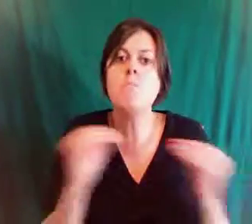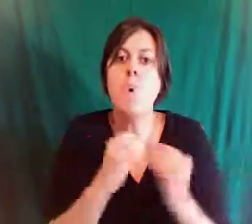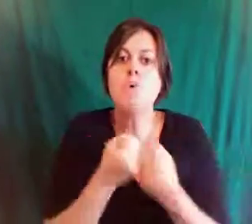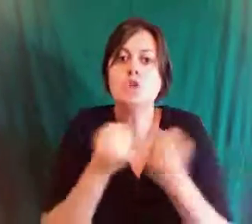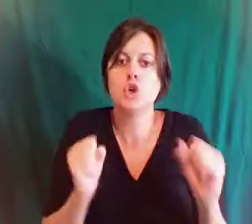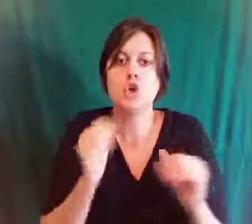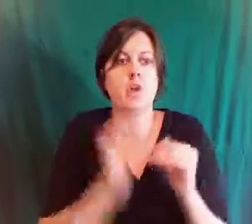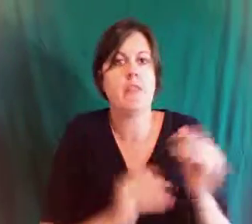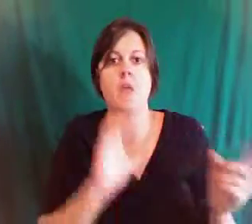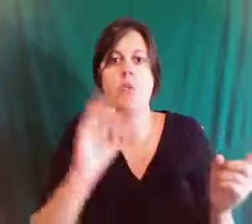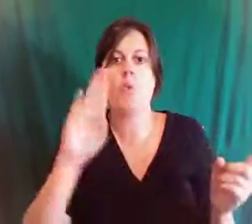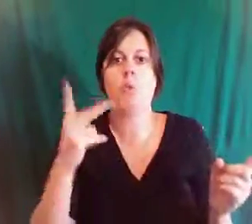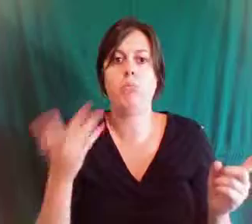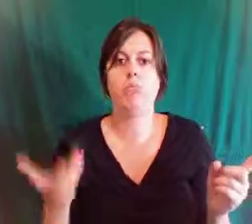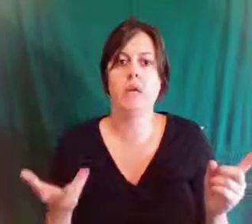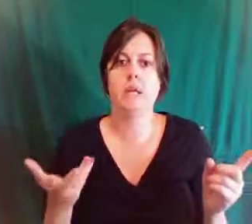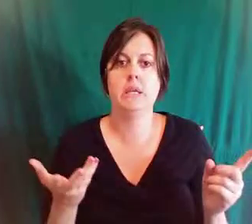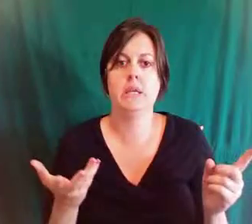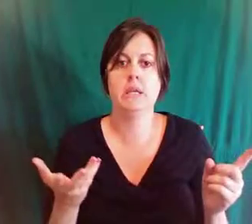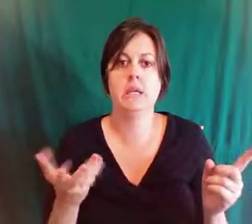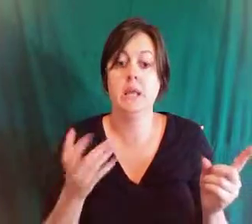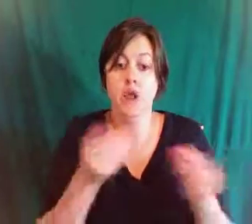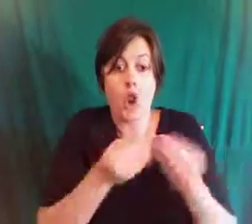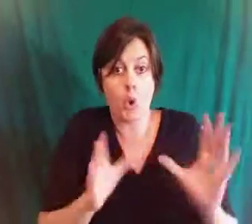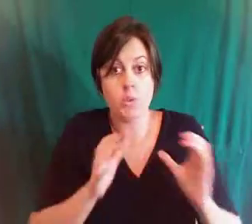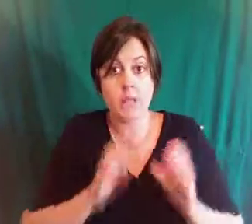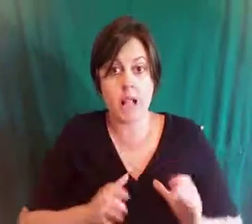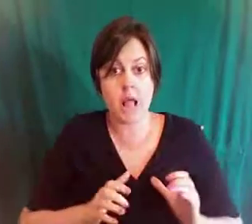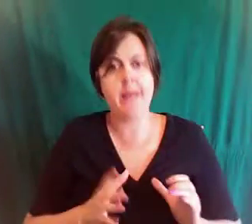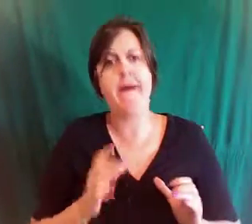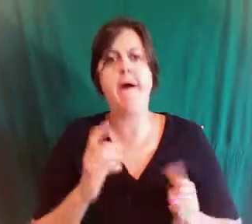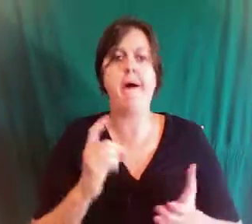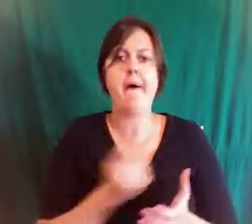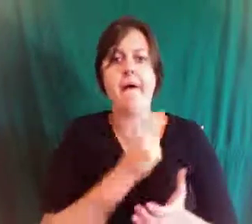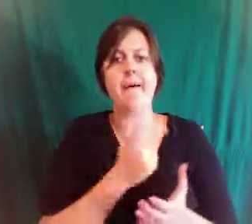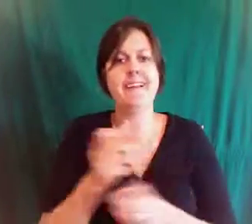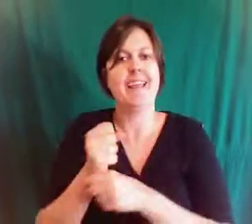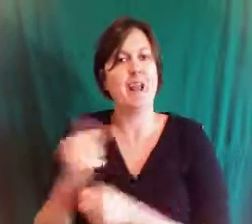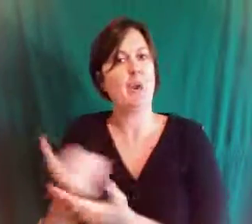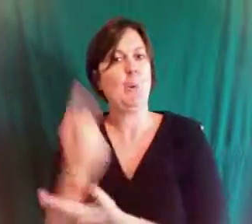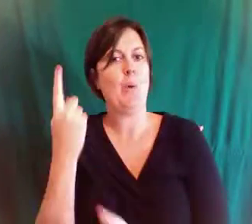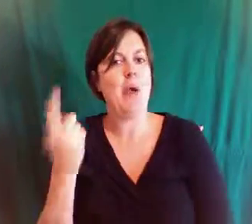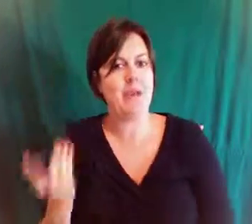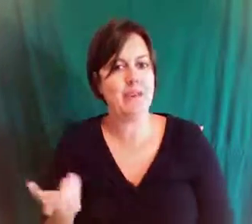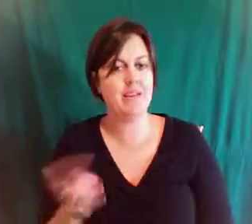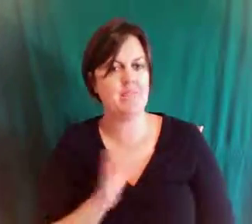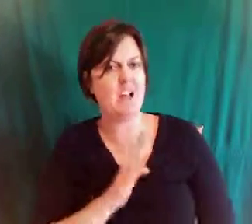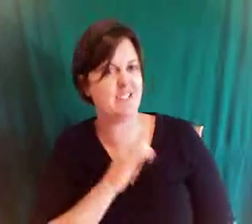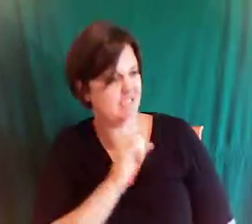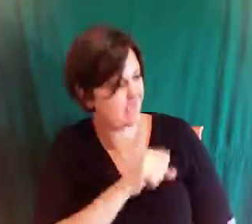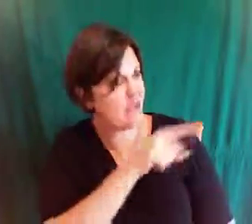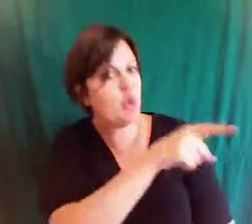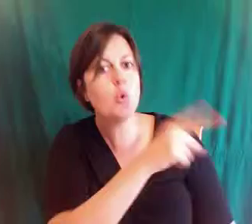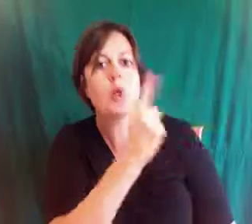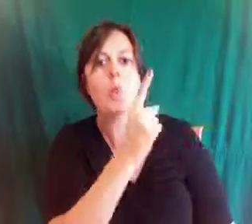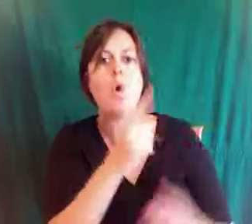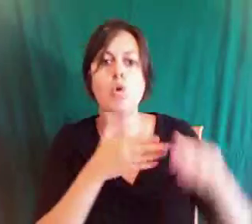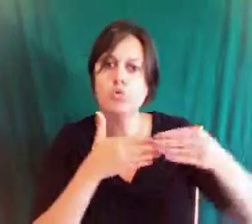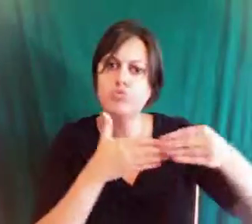corporate. Exactly. If I lose a client, I just get a new one. That's right. You're the one at the helm. Right. It's not like someone